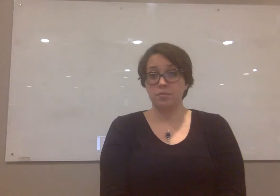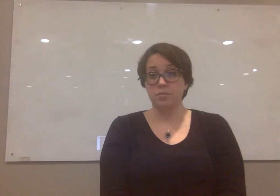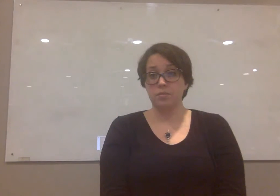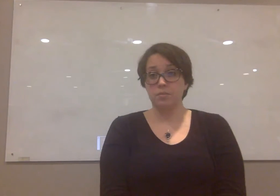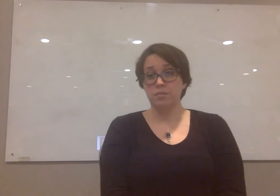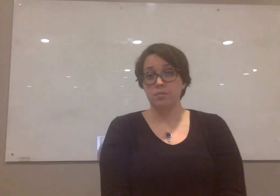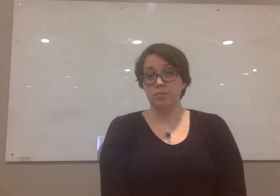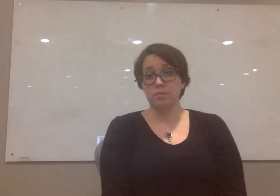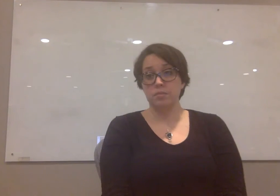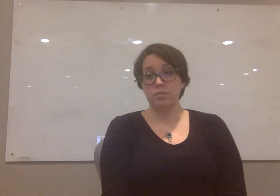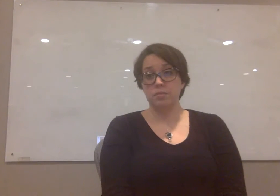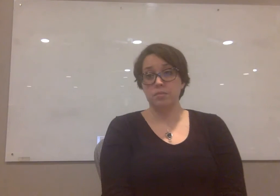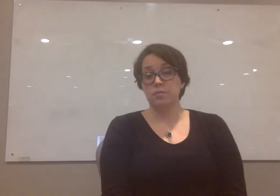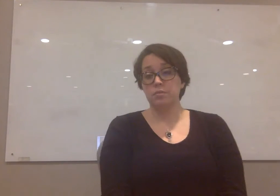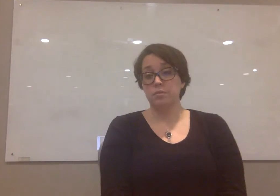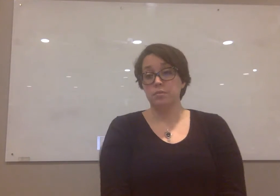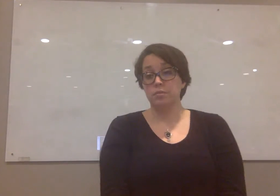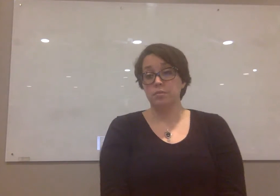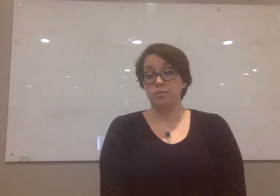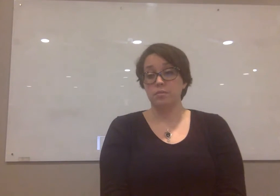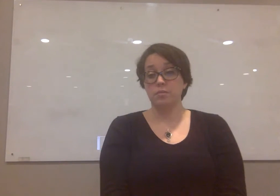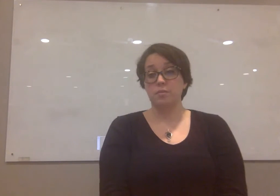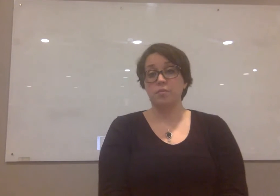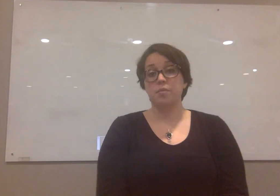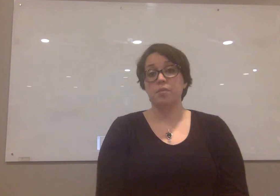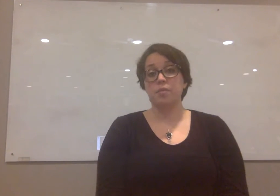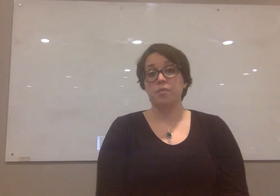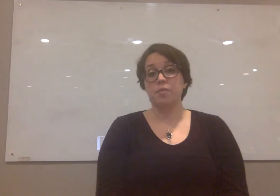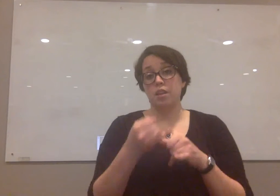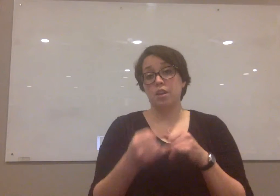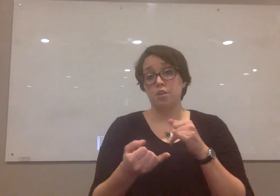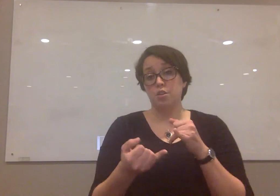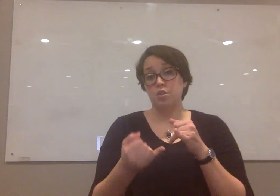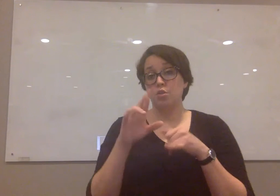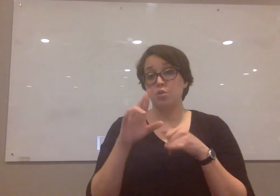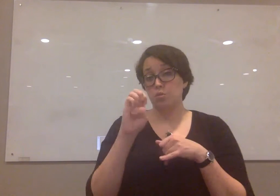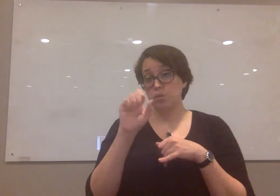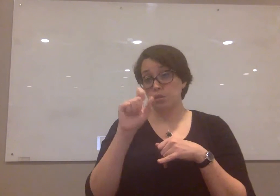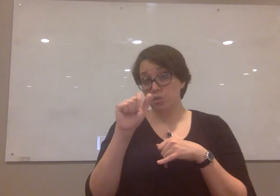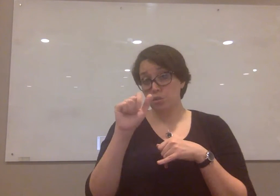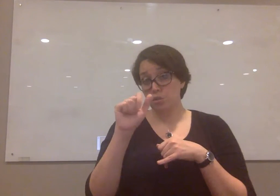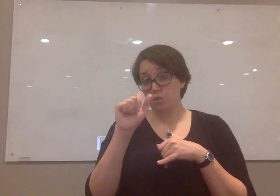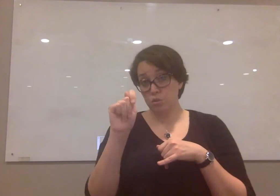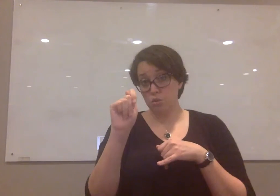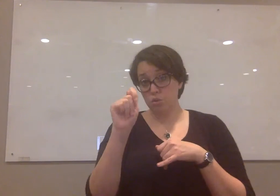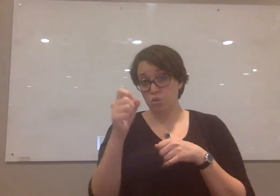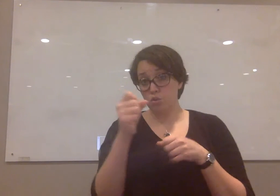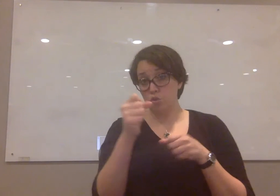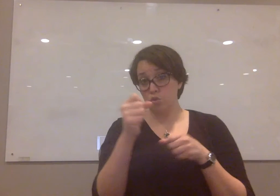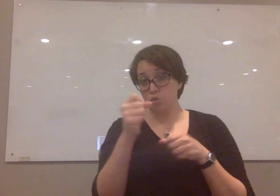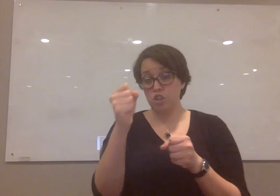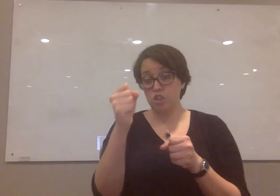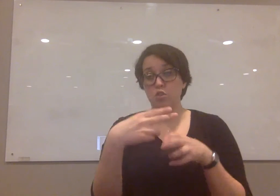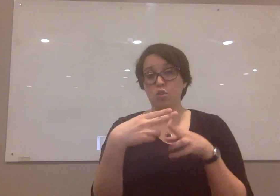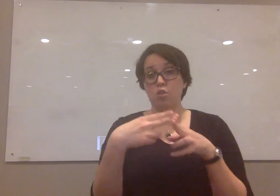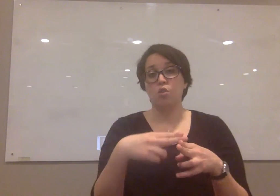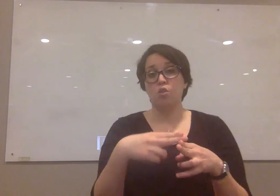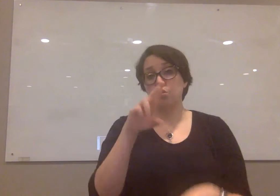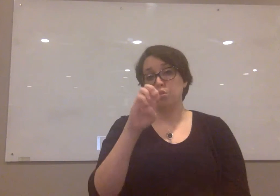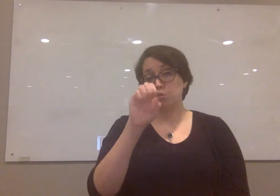The final restart strategy for supervisors is rest for one. And rest for one